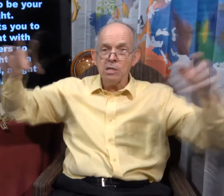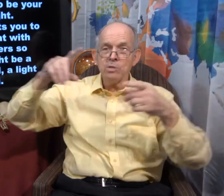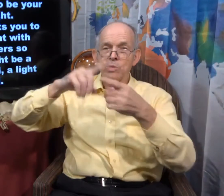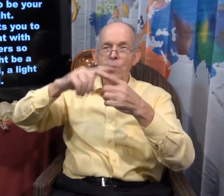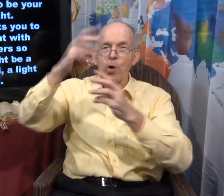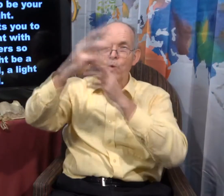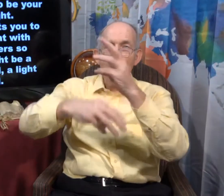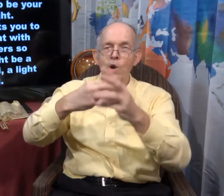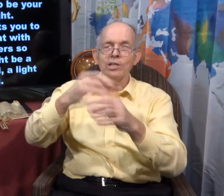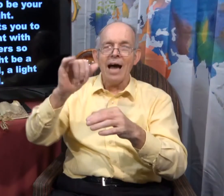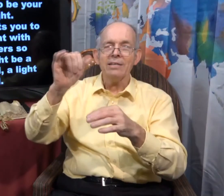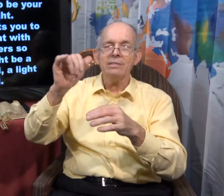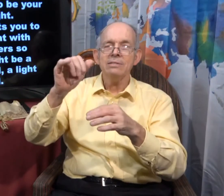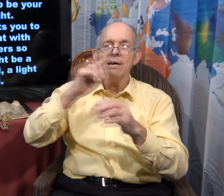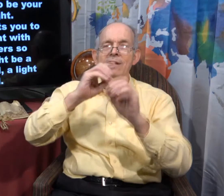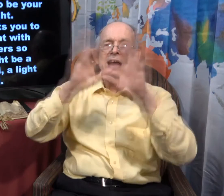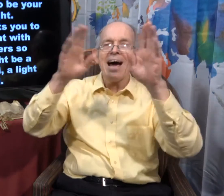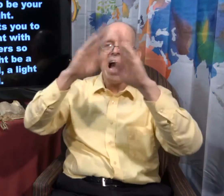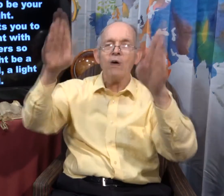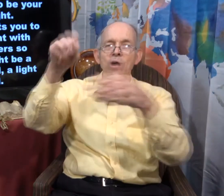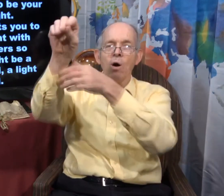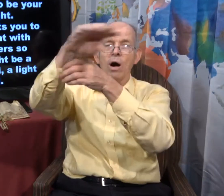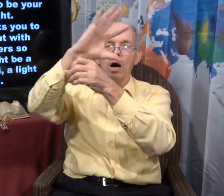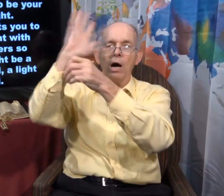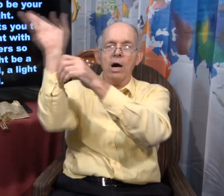to the world life now.